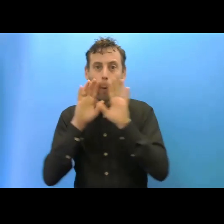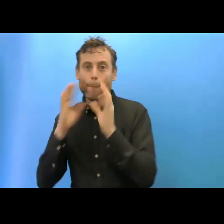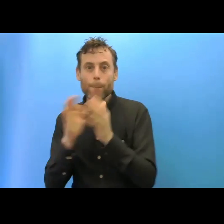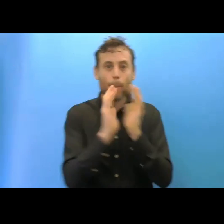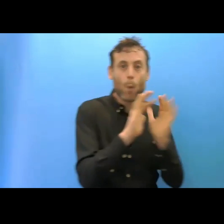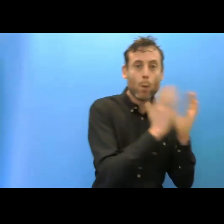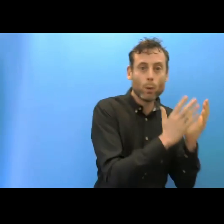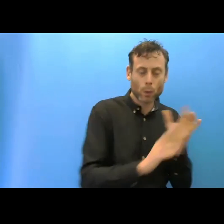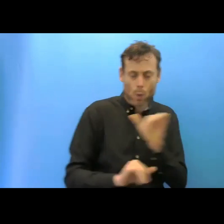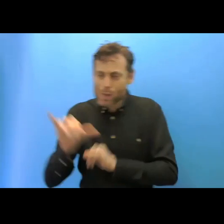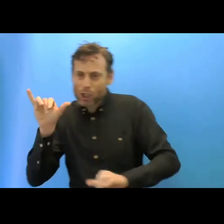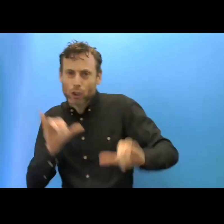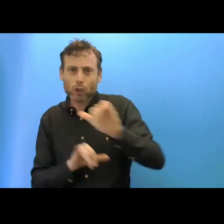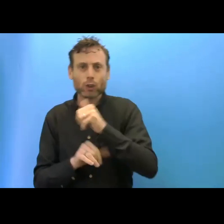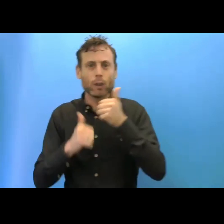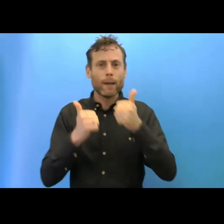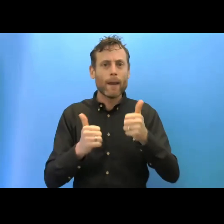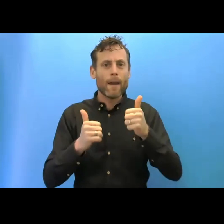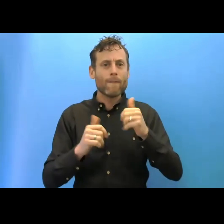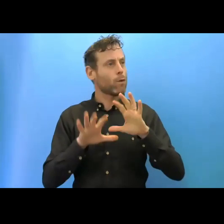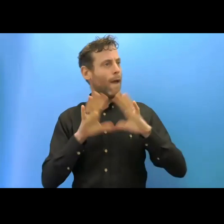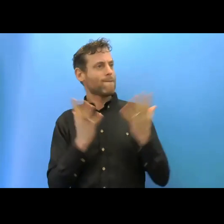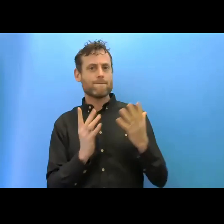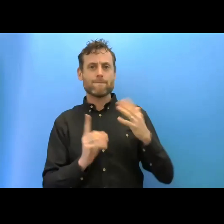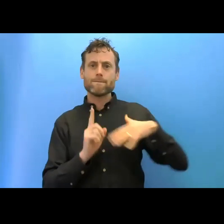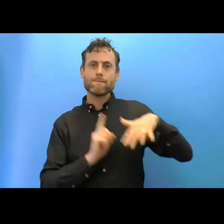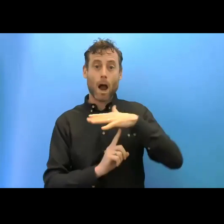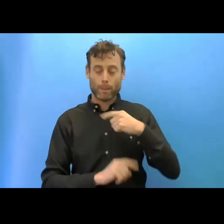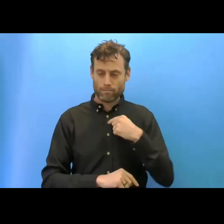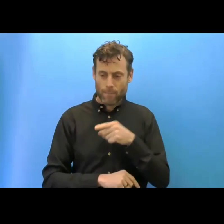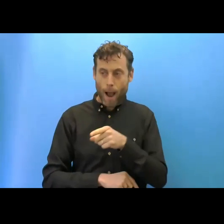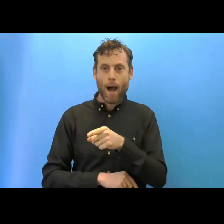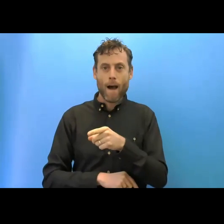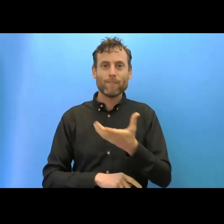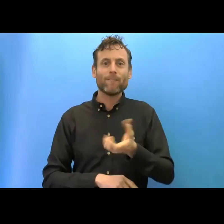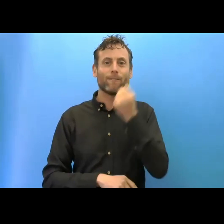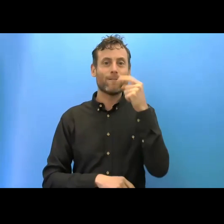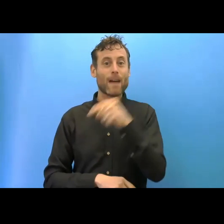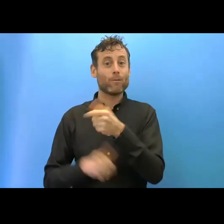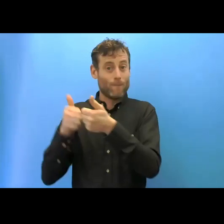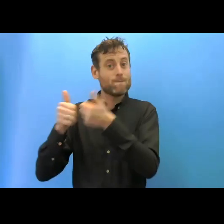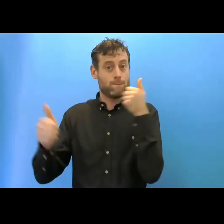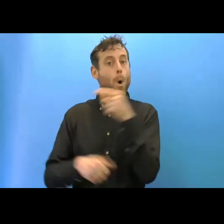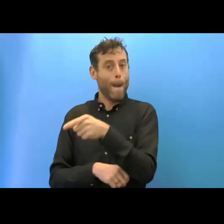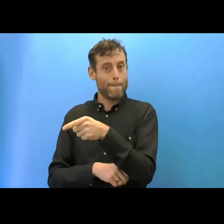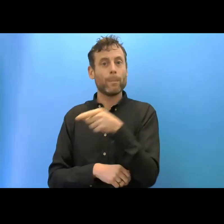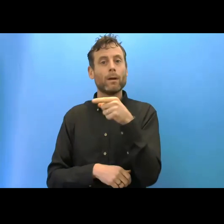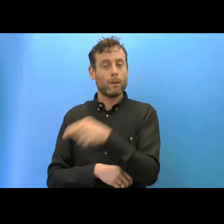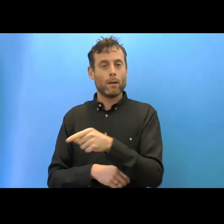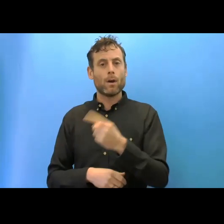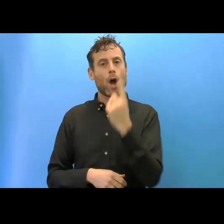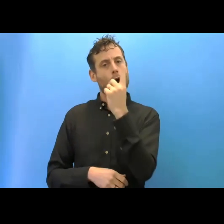environmental merits. And I have found a balloon manufacturer that makes